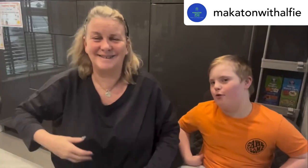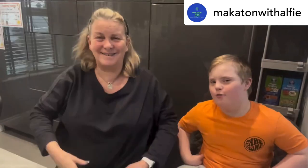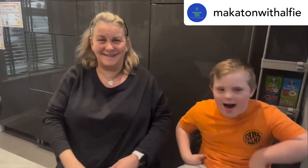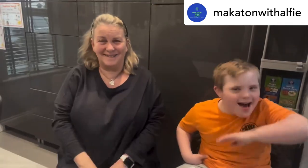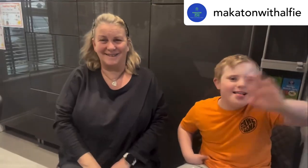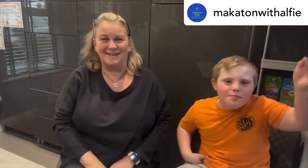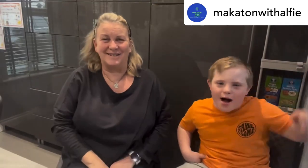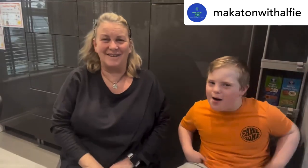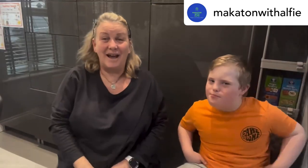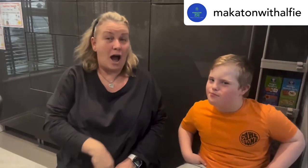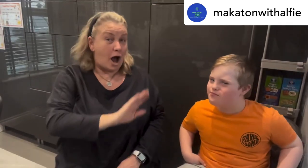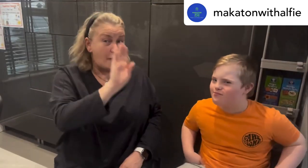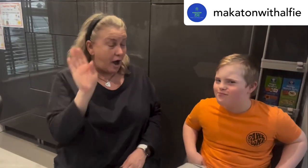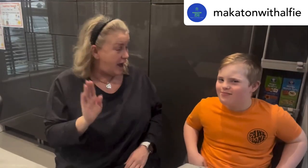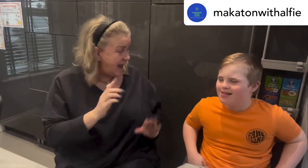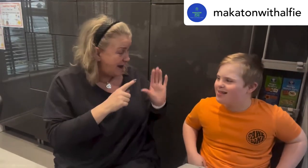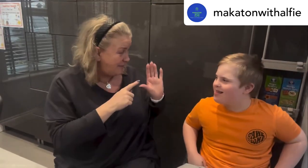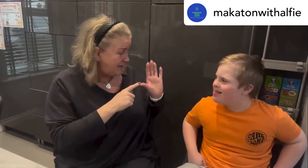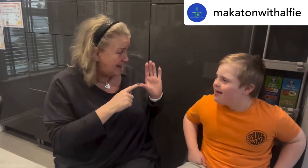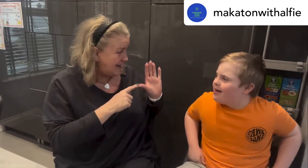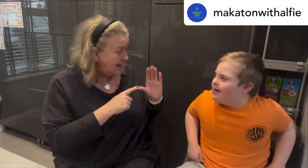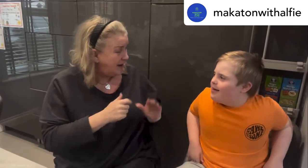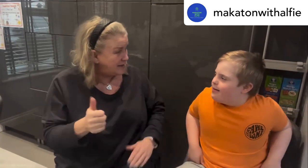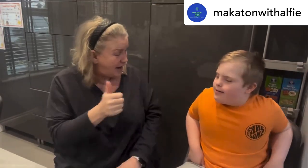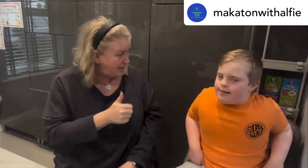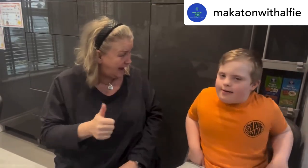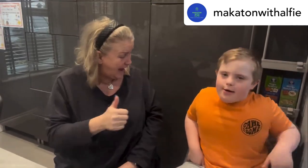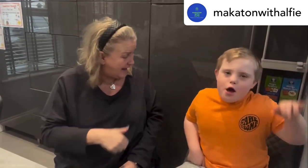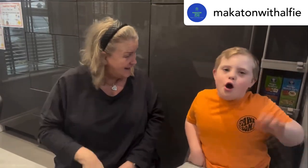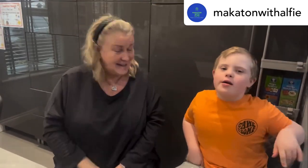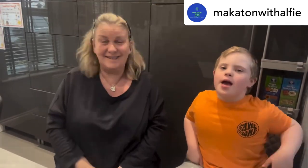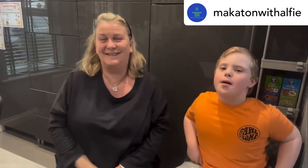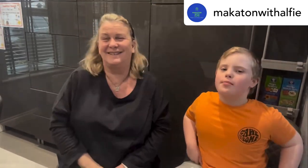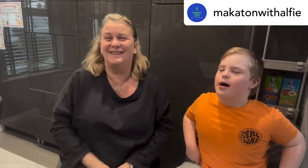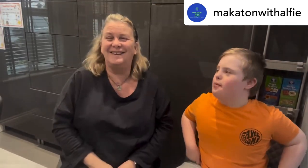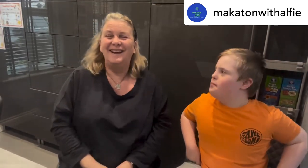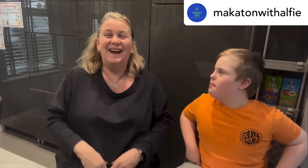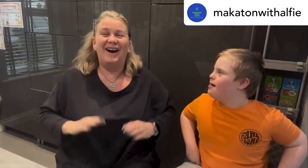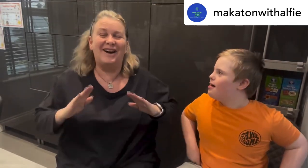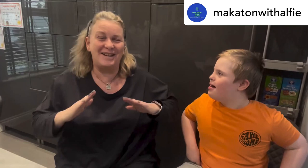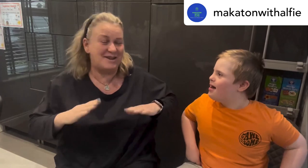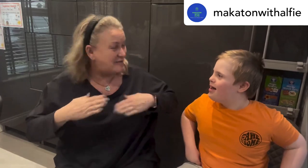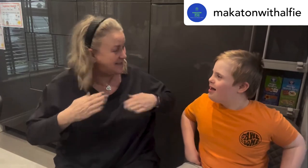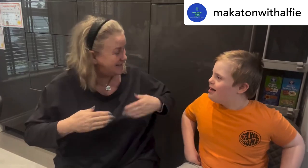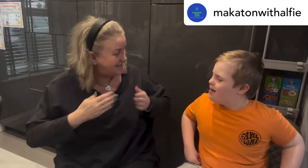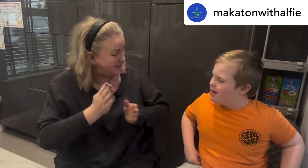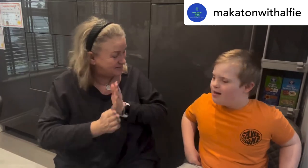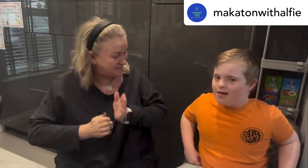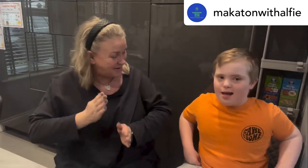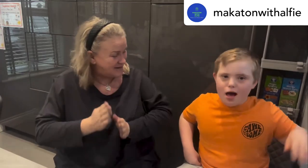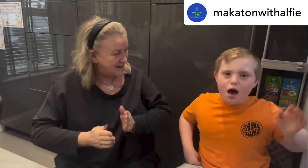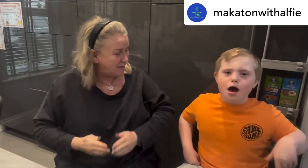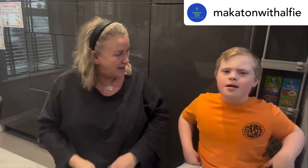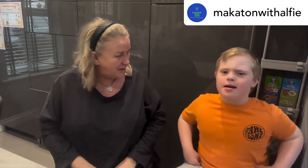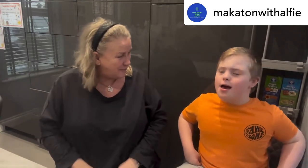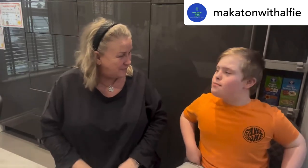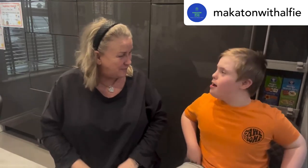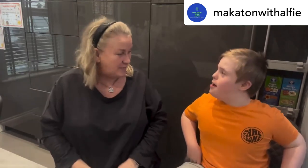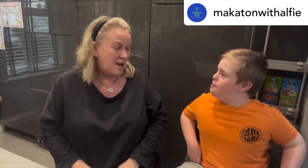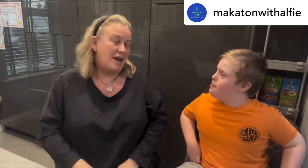Oh, hello, Mum. Oh, hi, Alfie. Are you okay? Hello, Mum. Are you ready to do some signing, my love? Yeah, Mum. Give